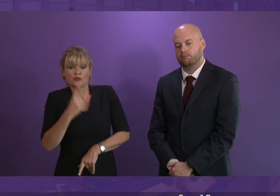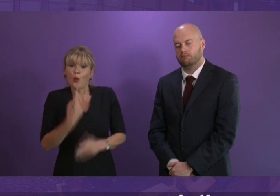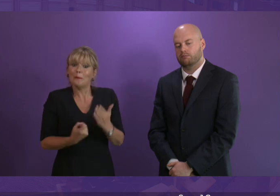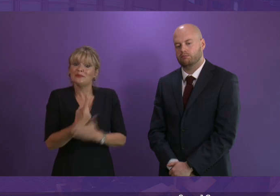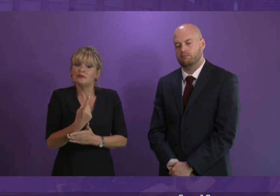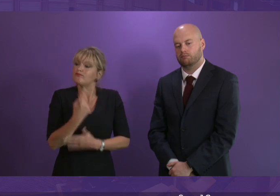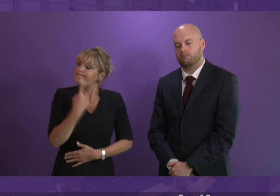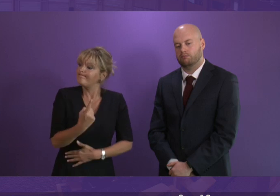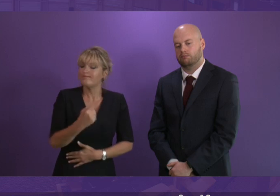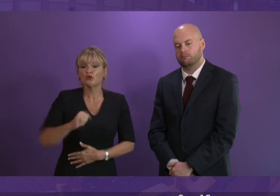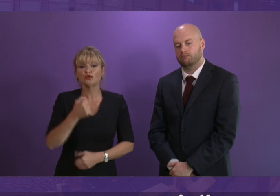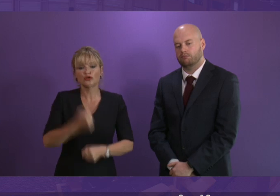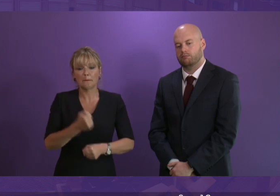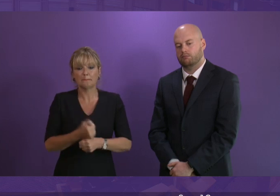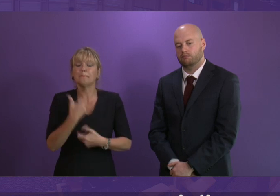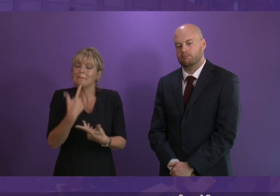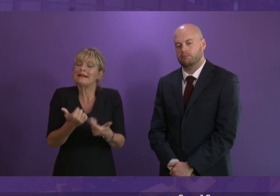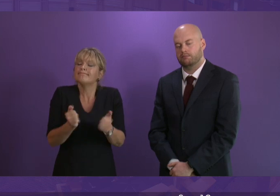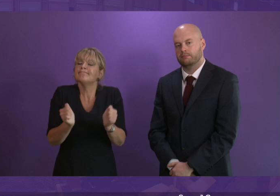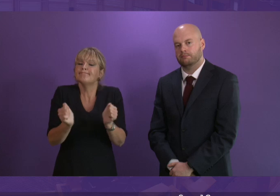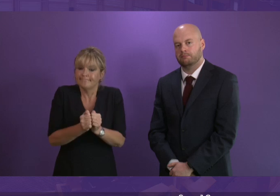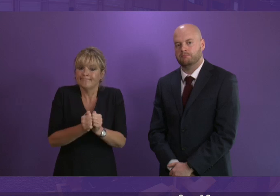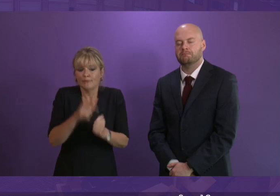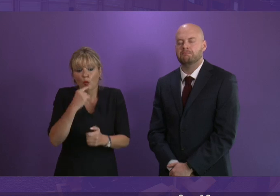Thank you.